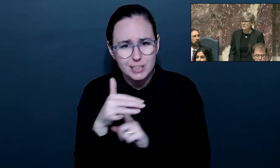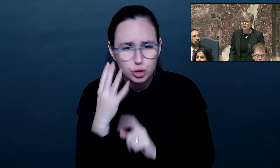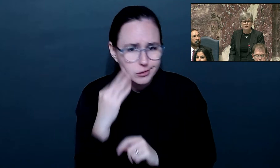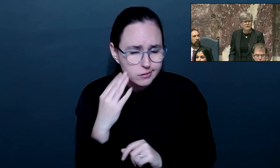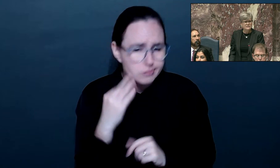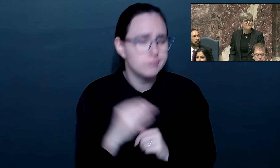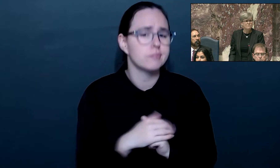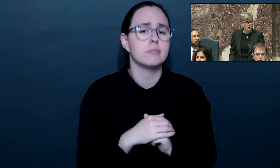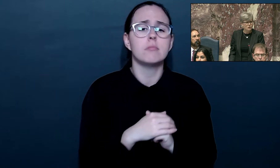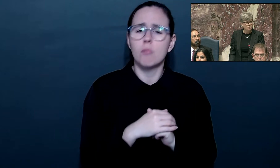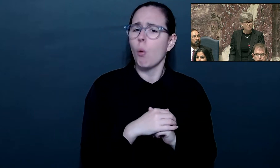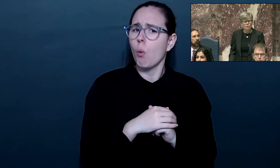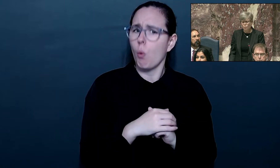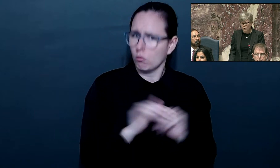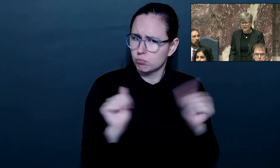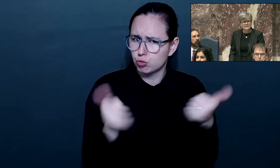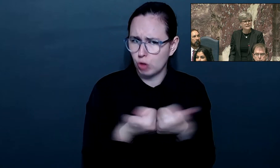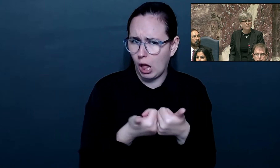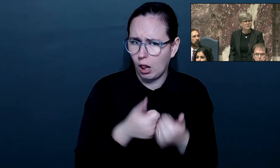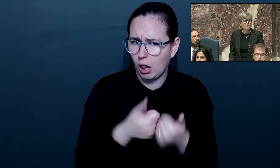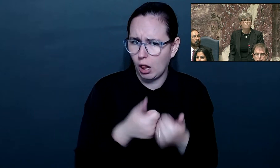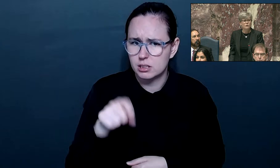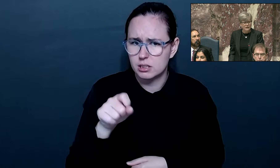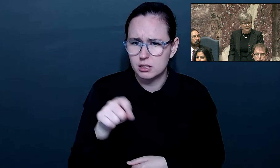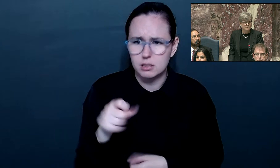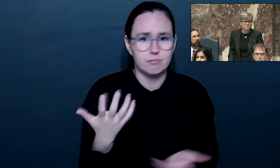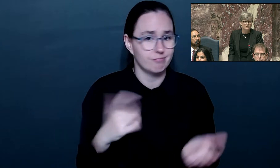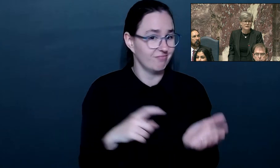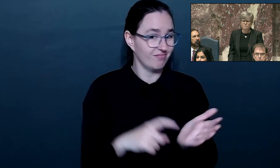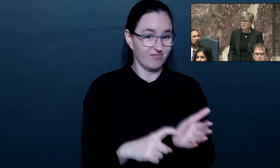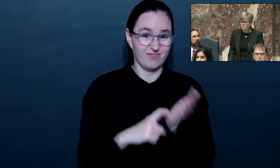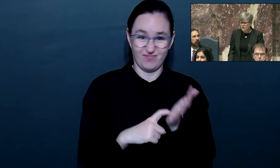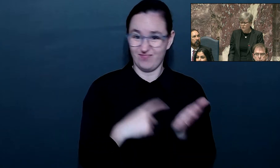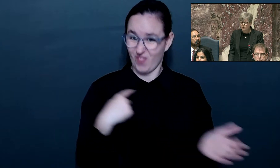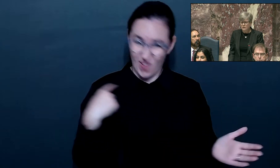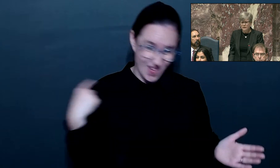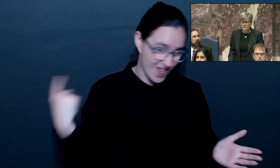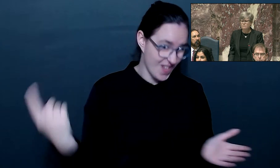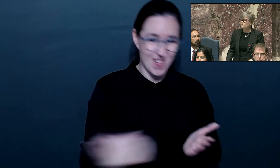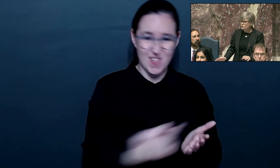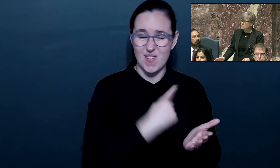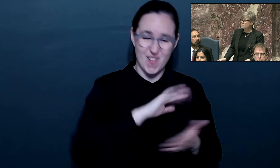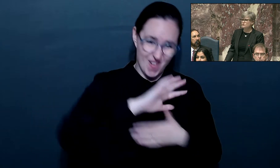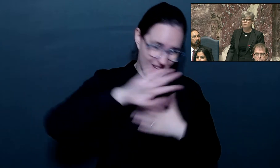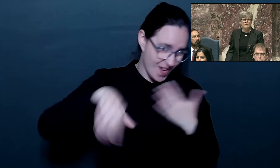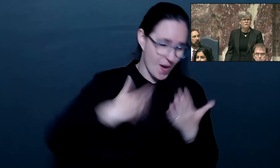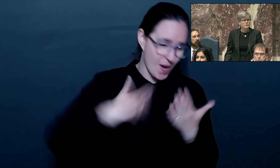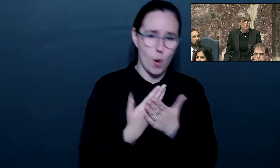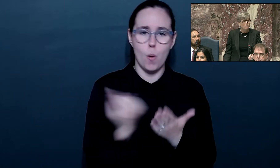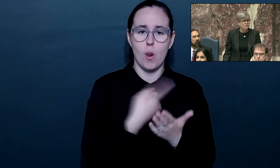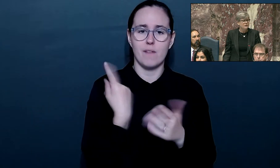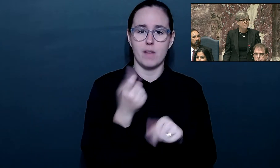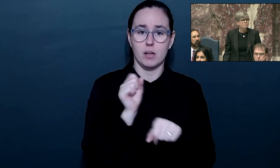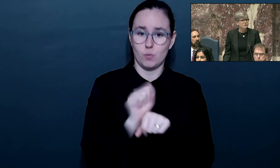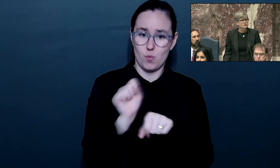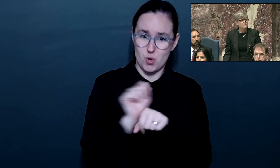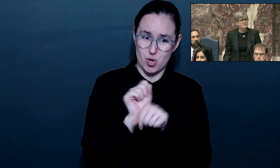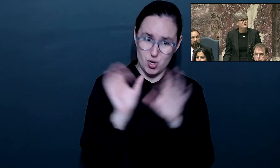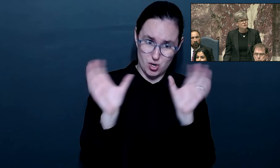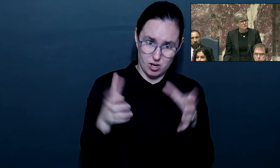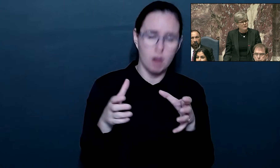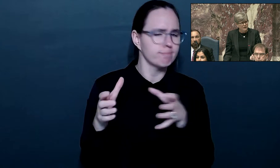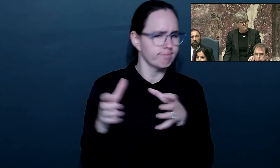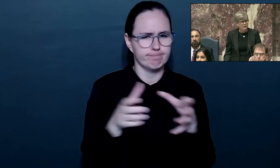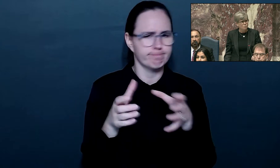it takes all of us in partnership, working together. We're going to get this work done because we know that nurses deserve better. We know that British